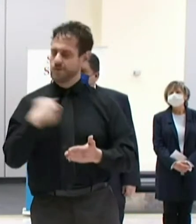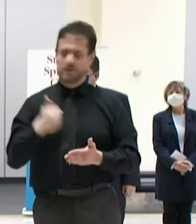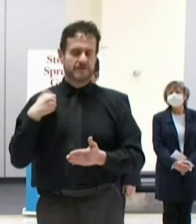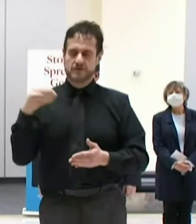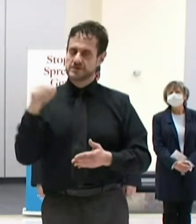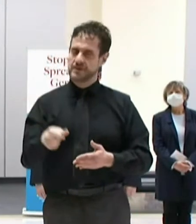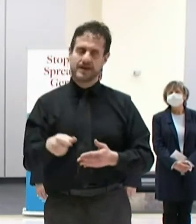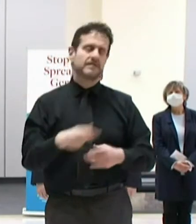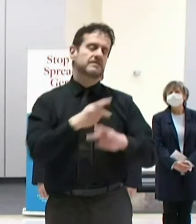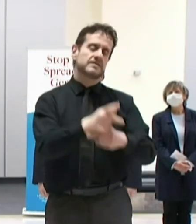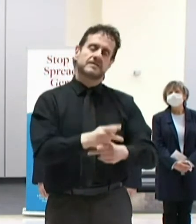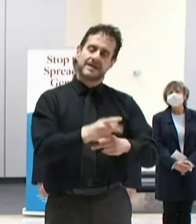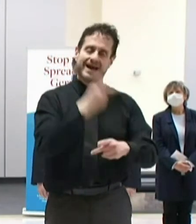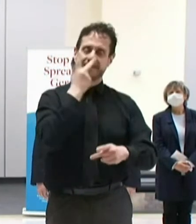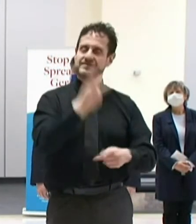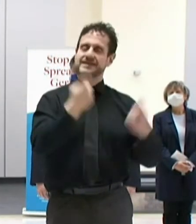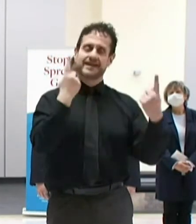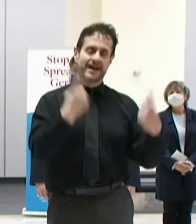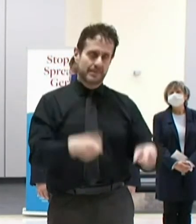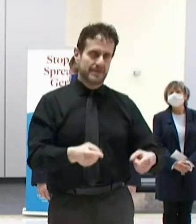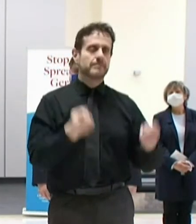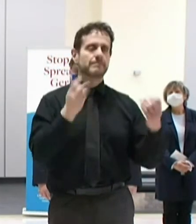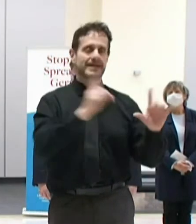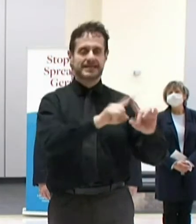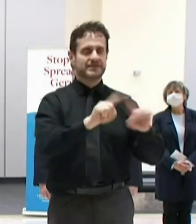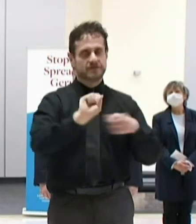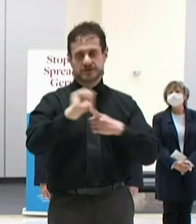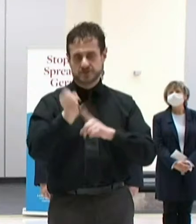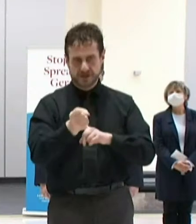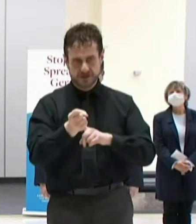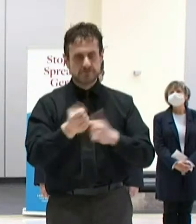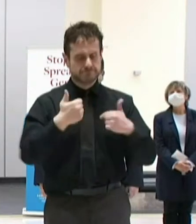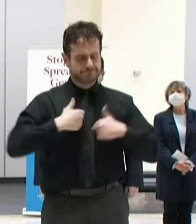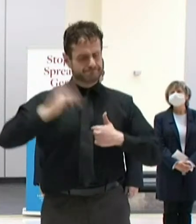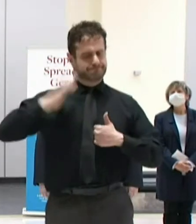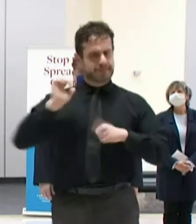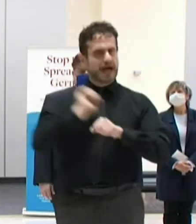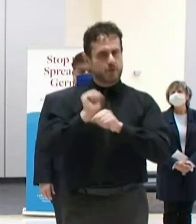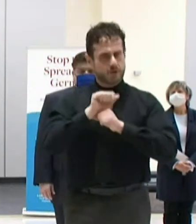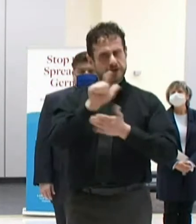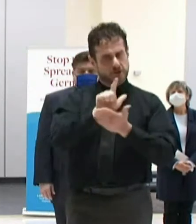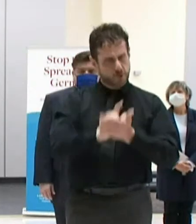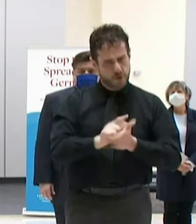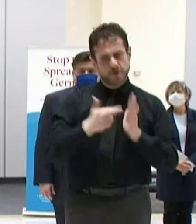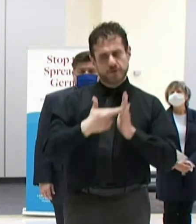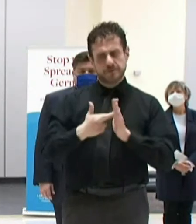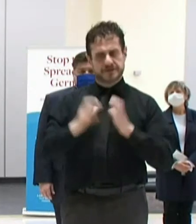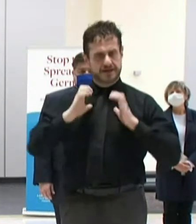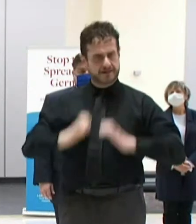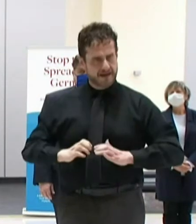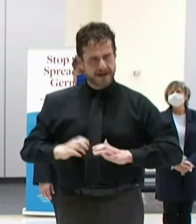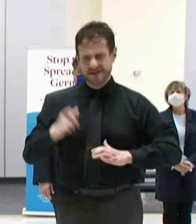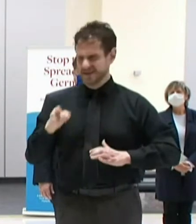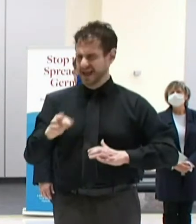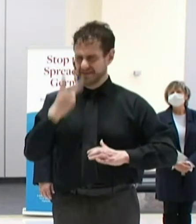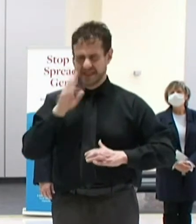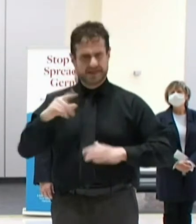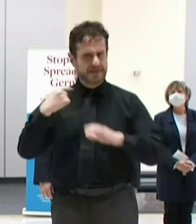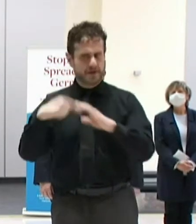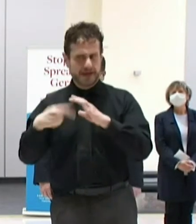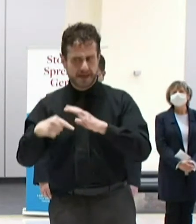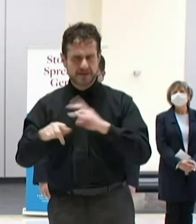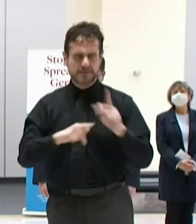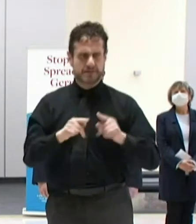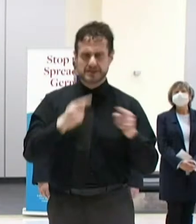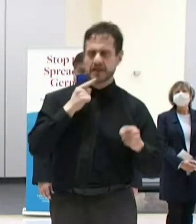other instances. I've seen it from my perspective as a lawyer representing clients. And oftentimes what happens is you